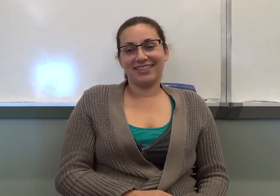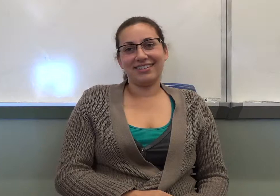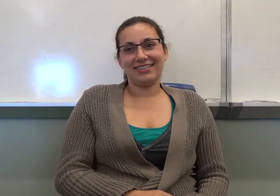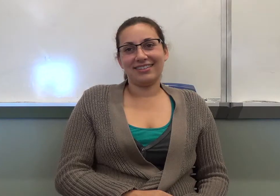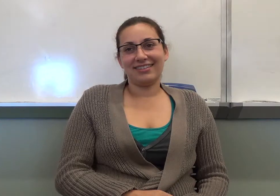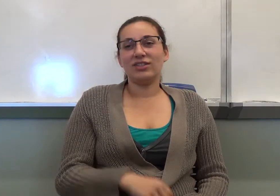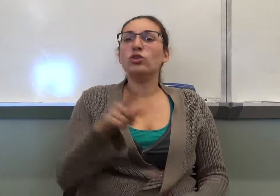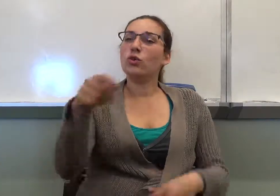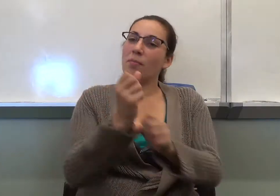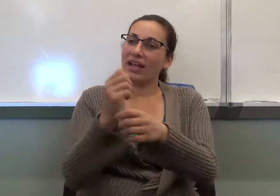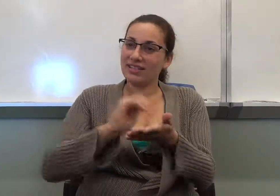13.5.